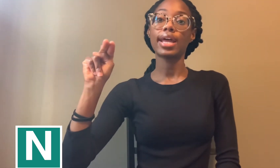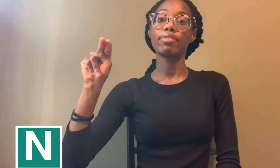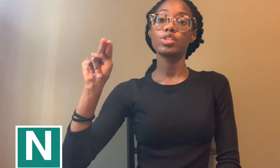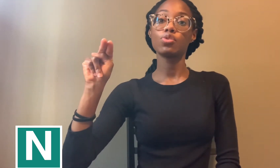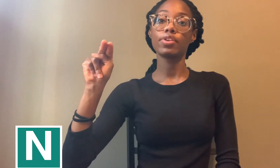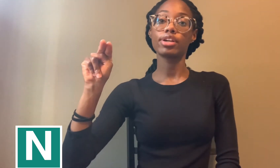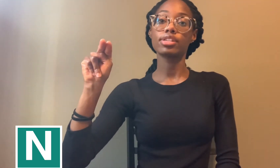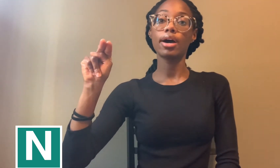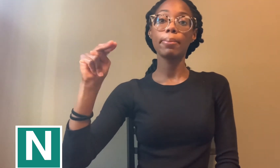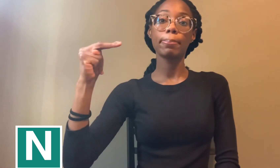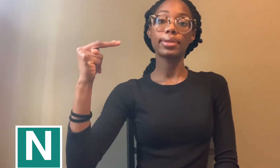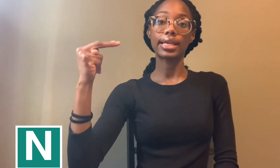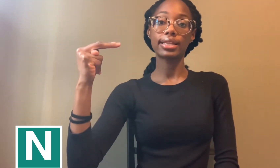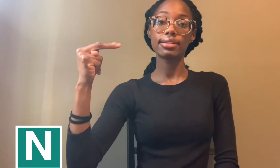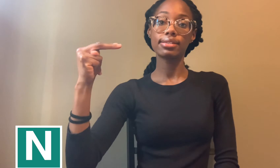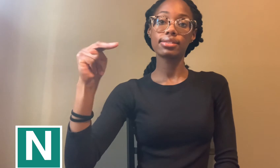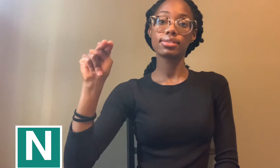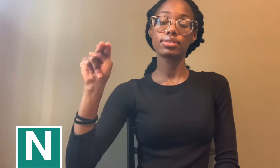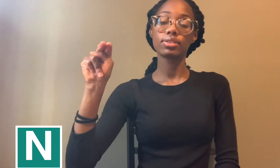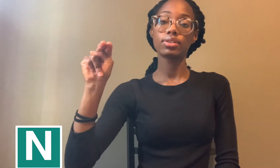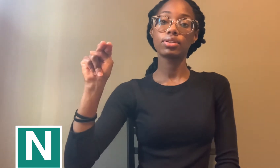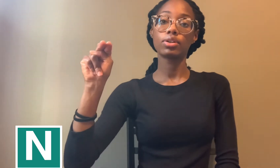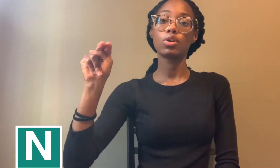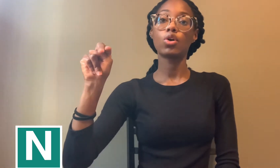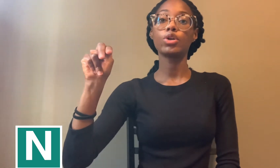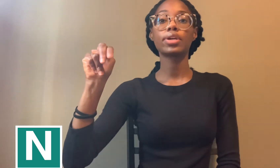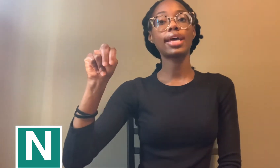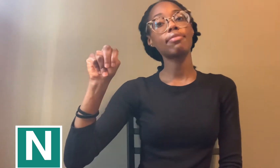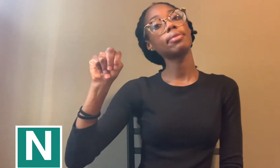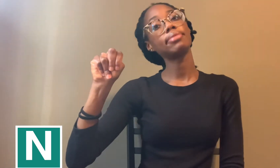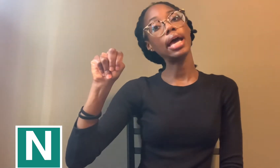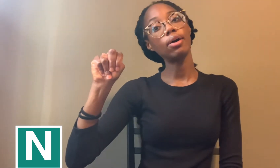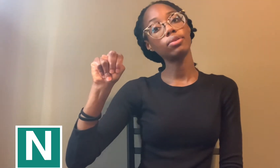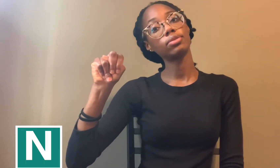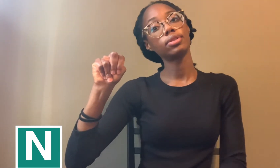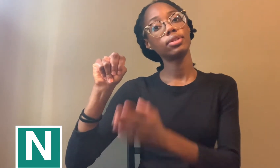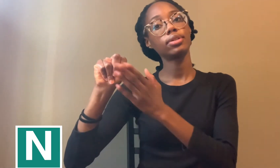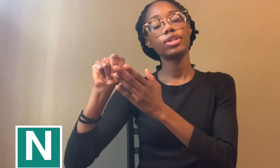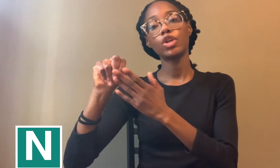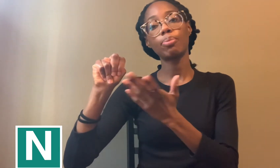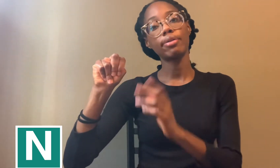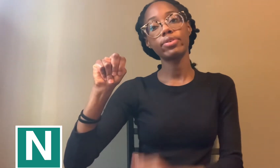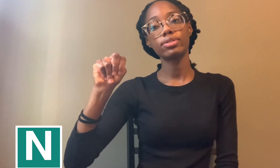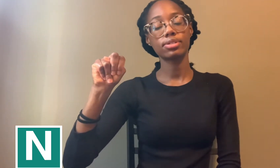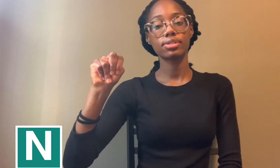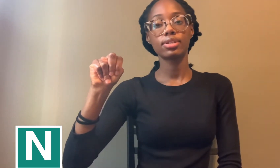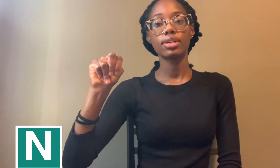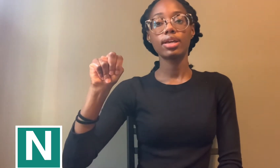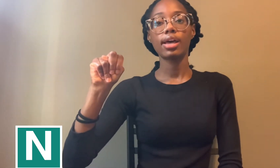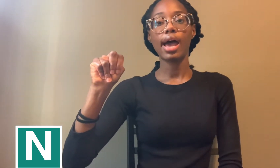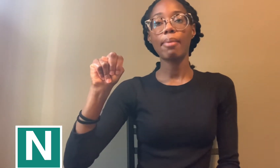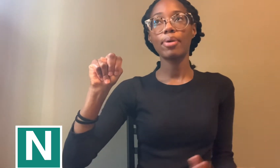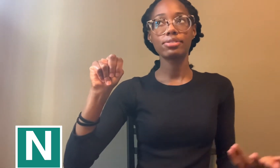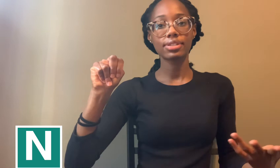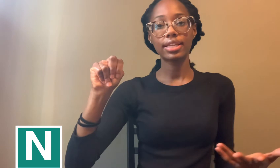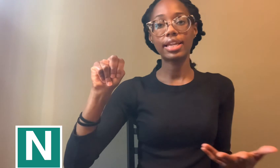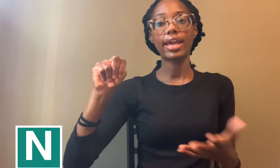the 2 fingers up like this, or you can have them down. Your preference. I personally like